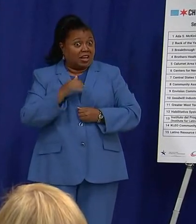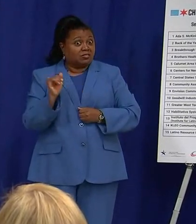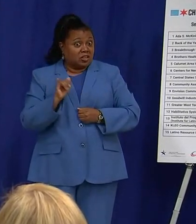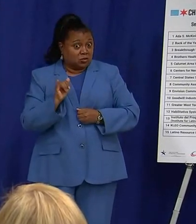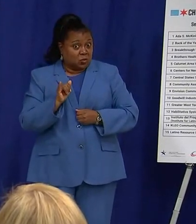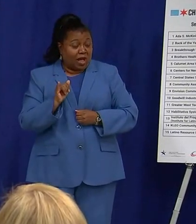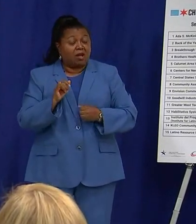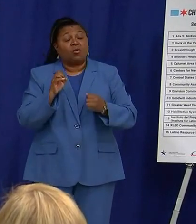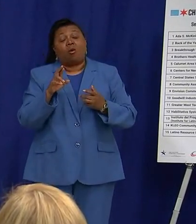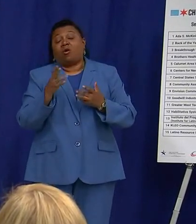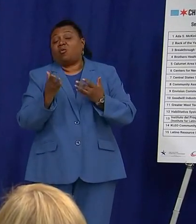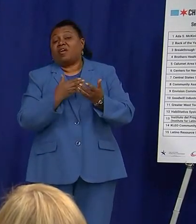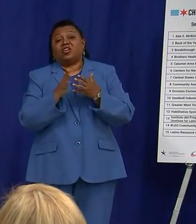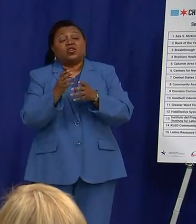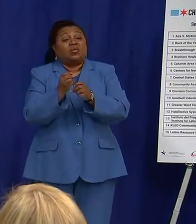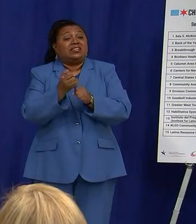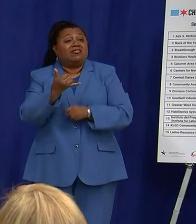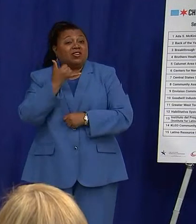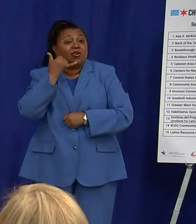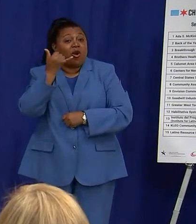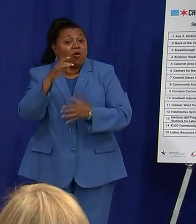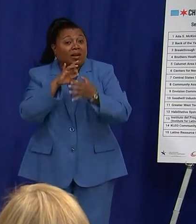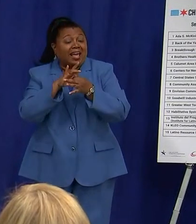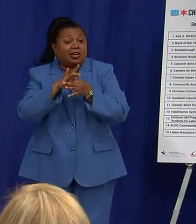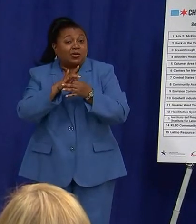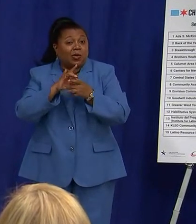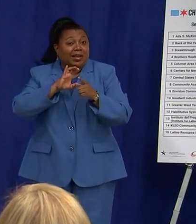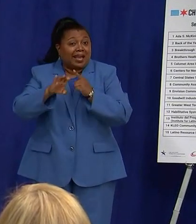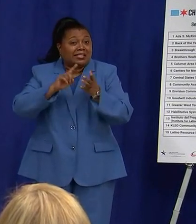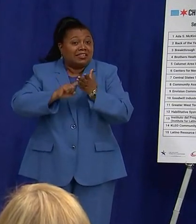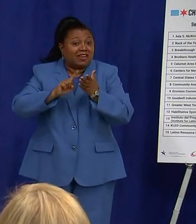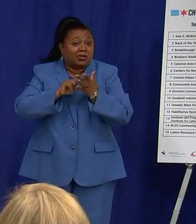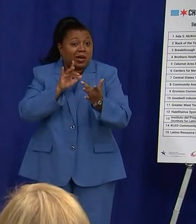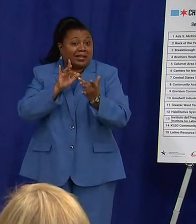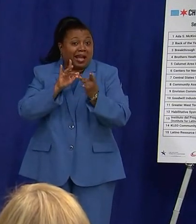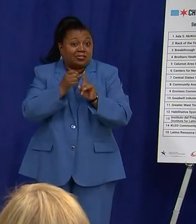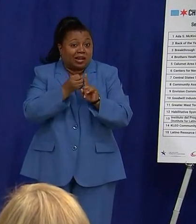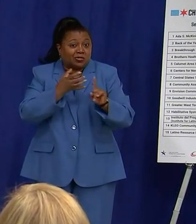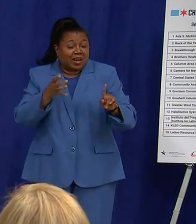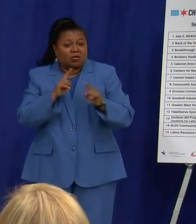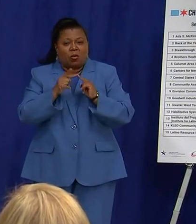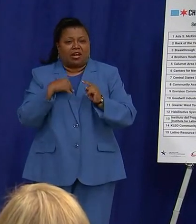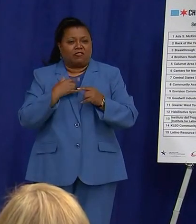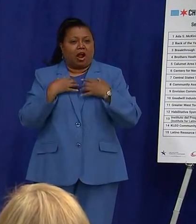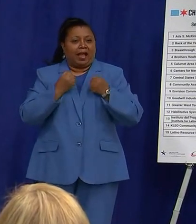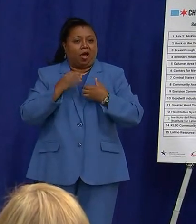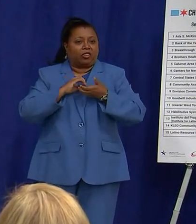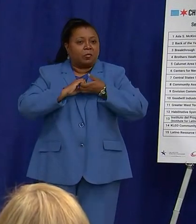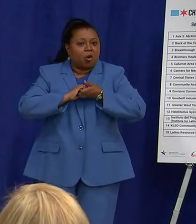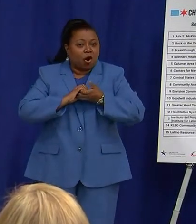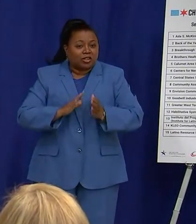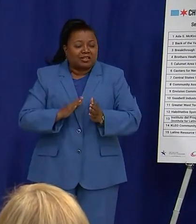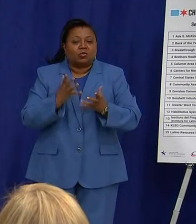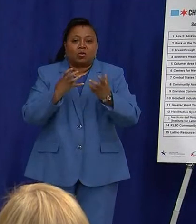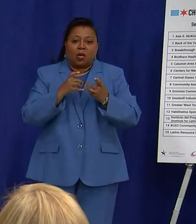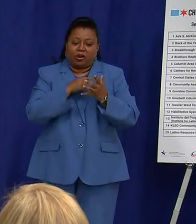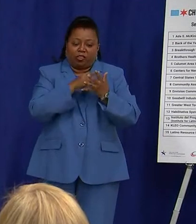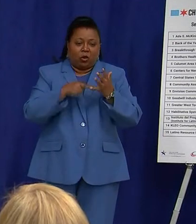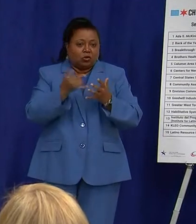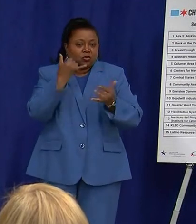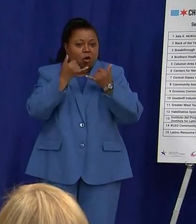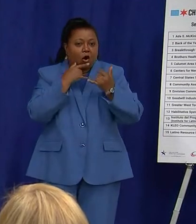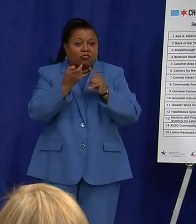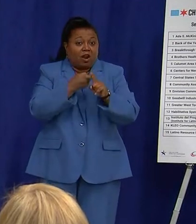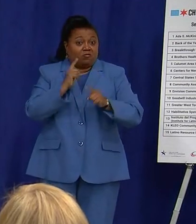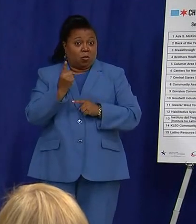as well. Or whether you're receiving a call related to case investigation or contact tracing from one of our health care partners. We wanted those calls